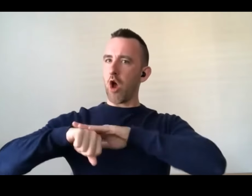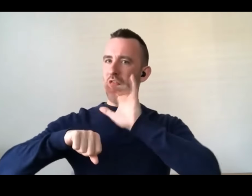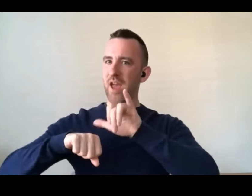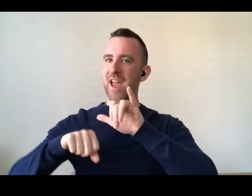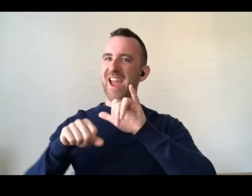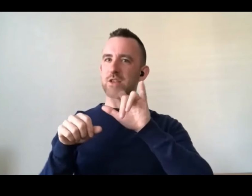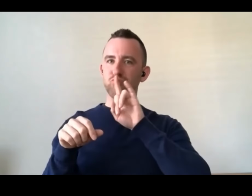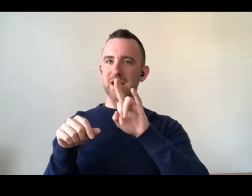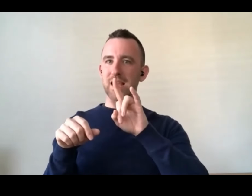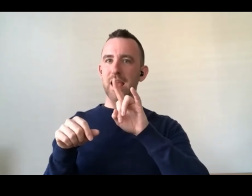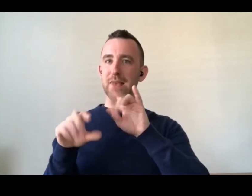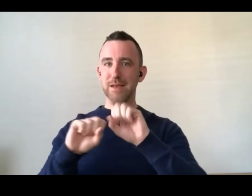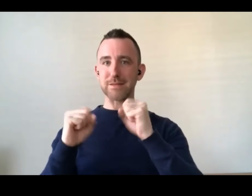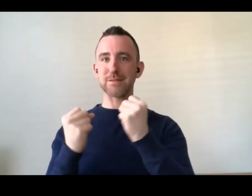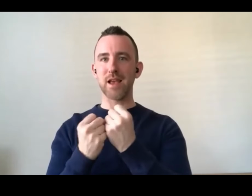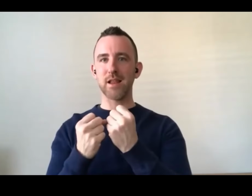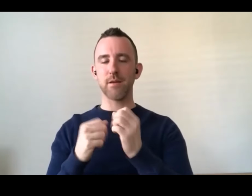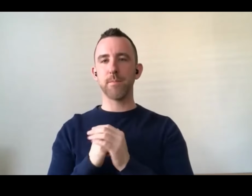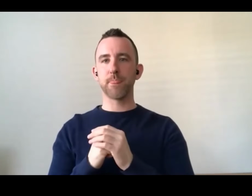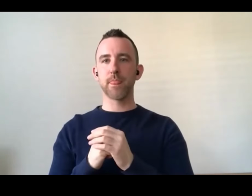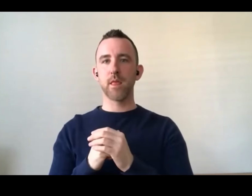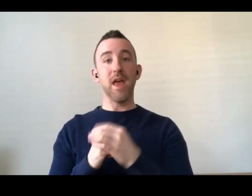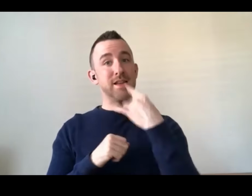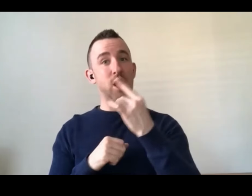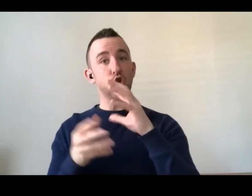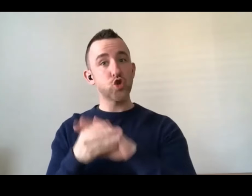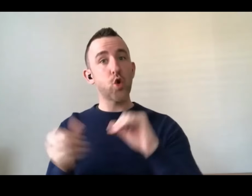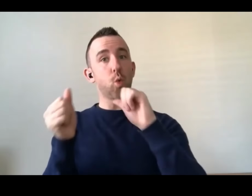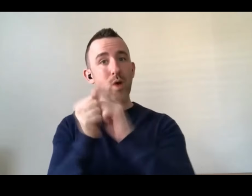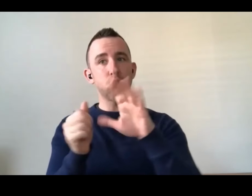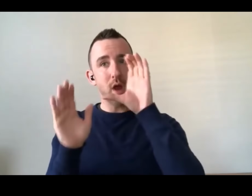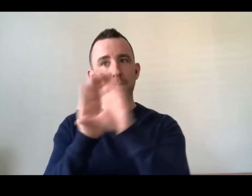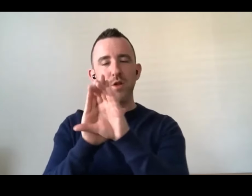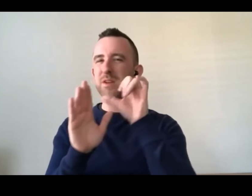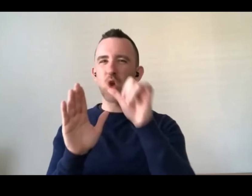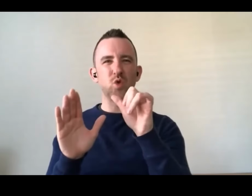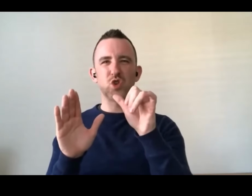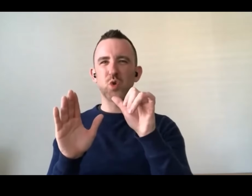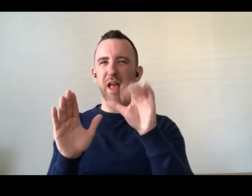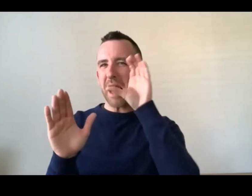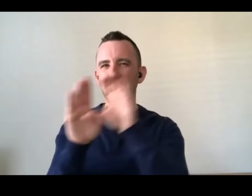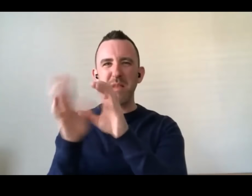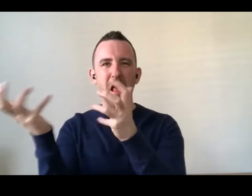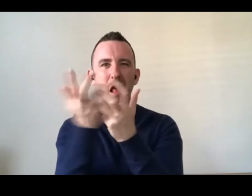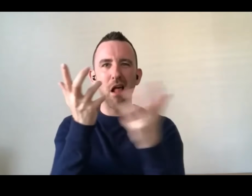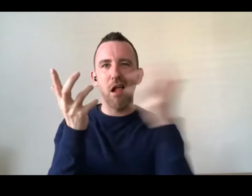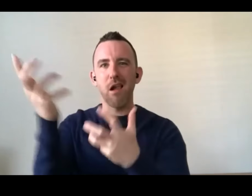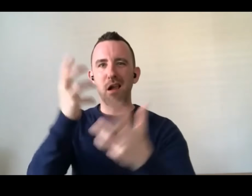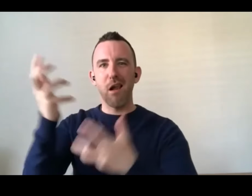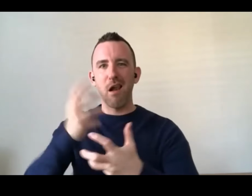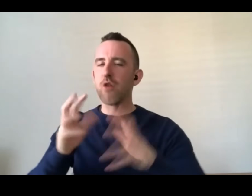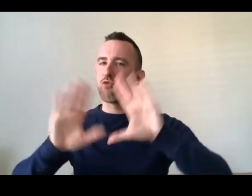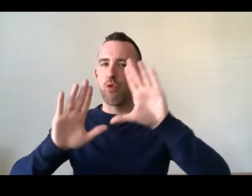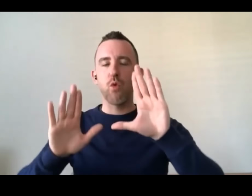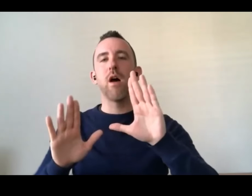society. Try to tell your stories with your images, but don't do a collage unless we ask for one. A single